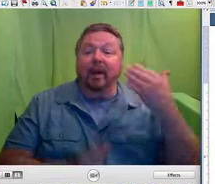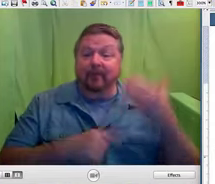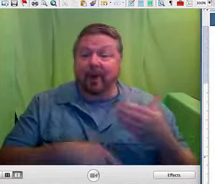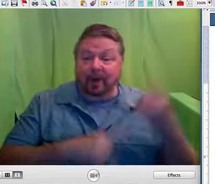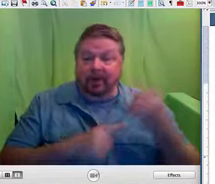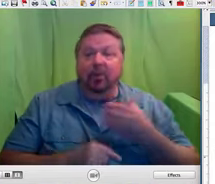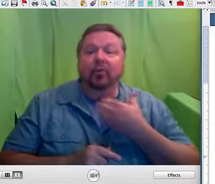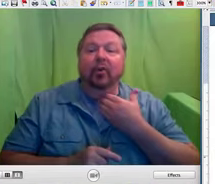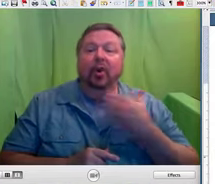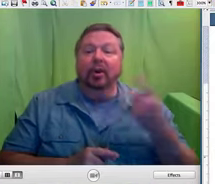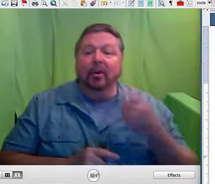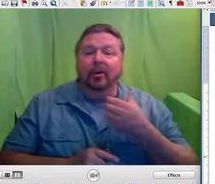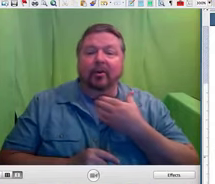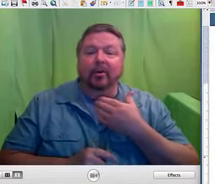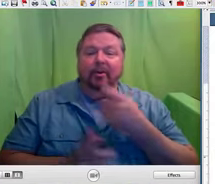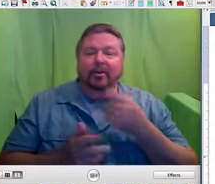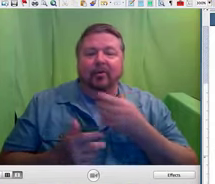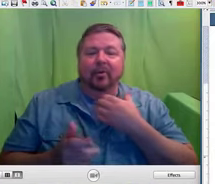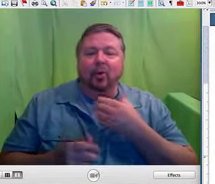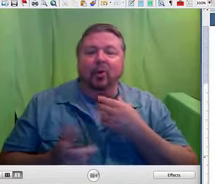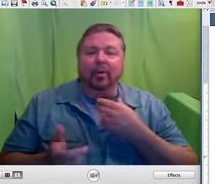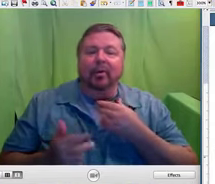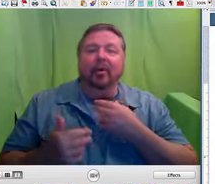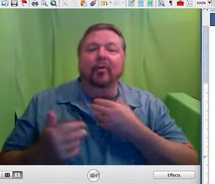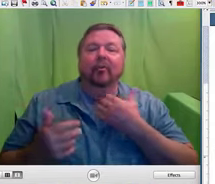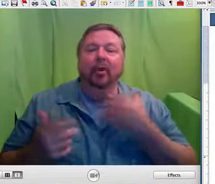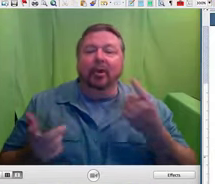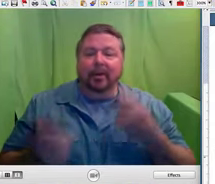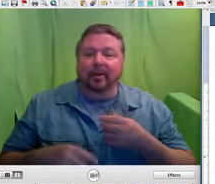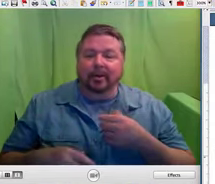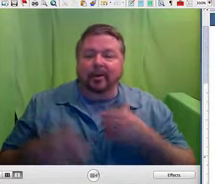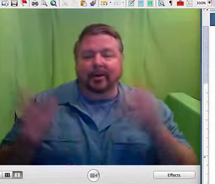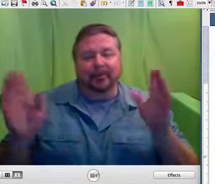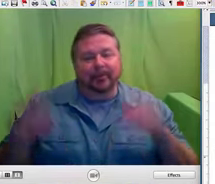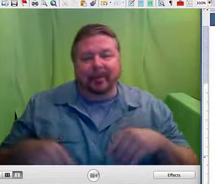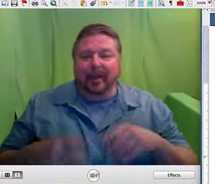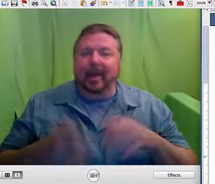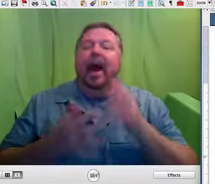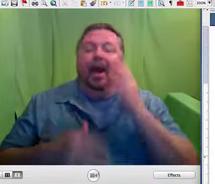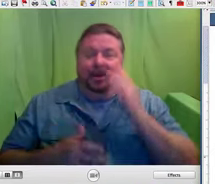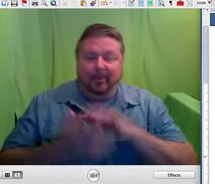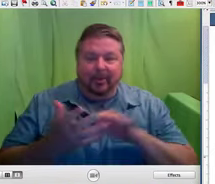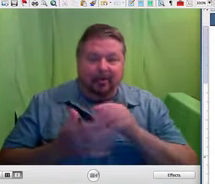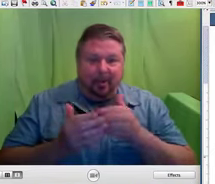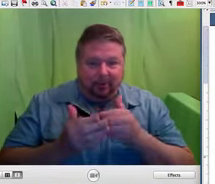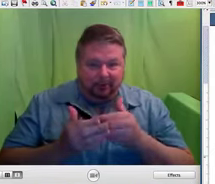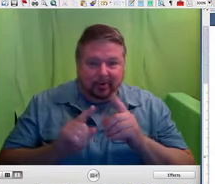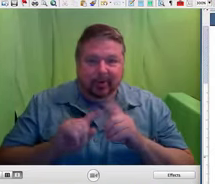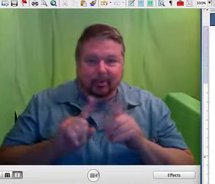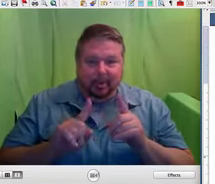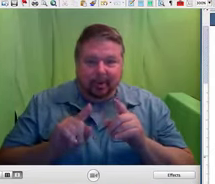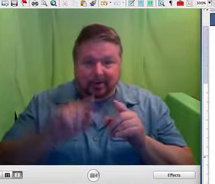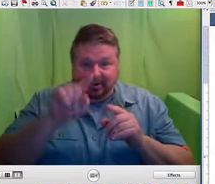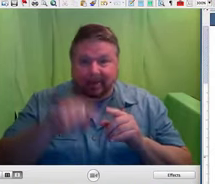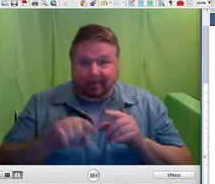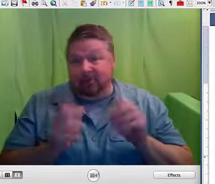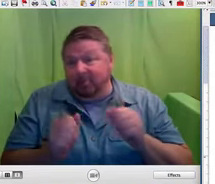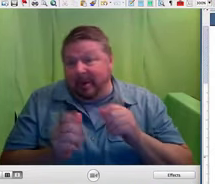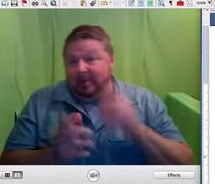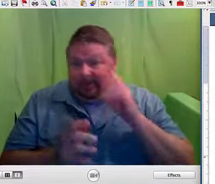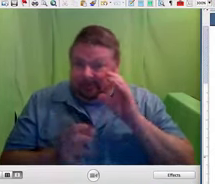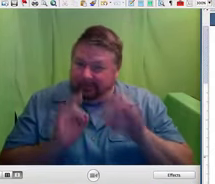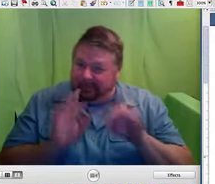Not fud, food, but good food. I know, they're kind of close, but there, you